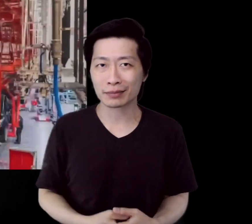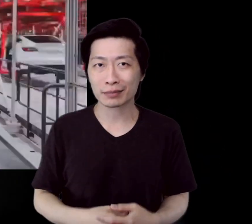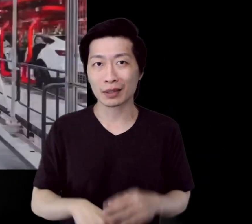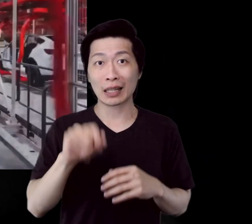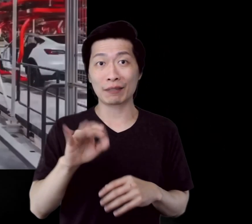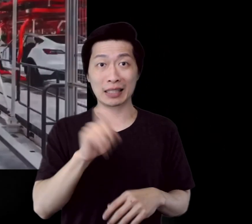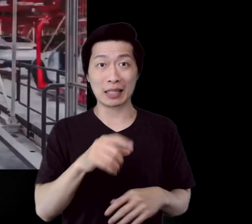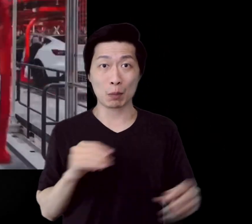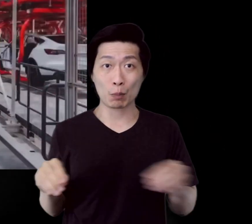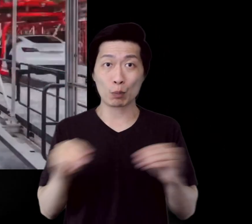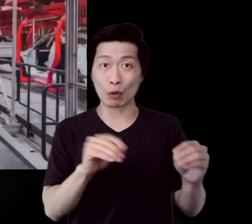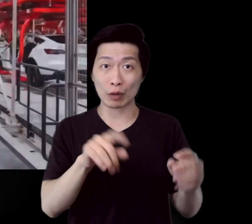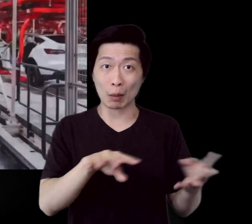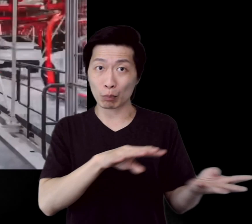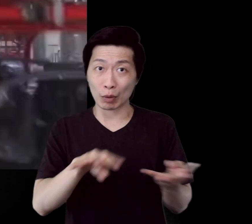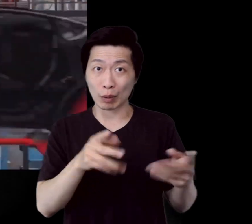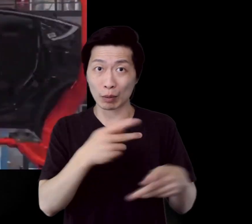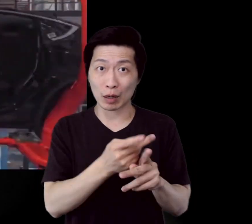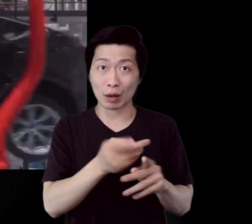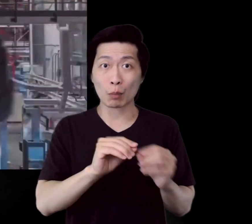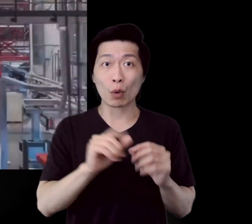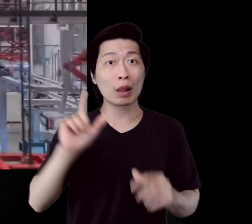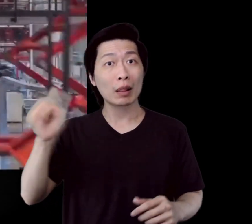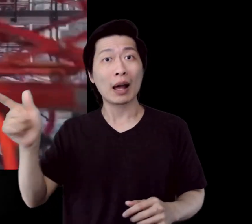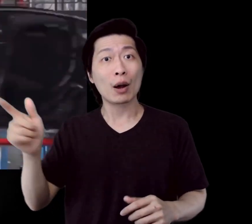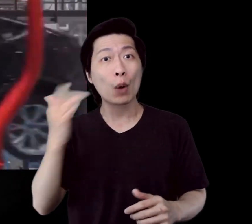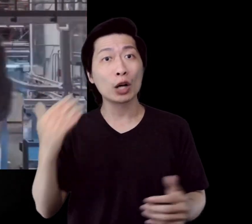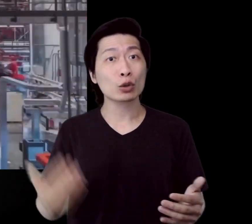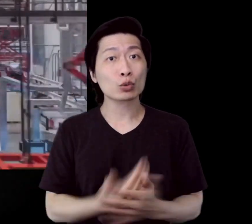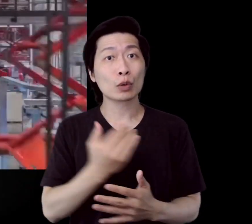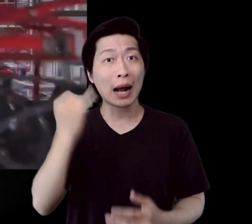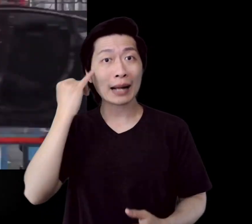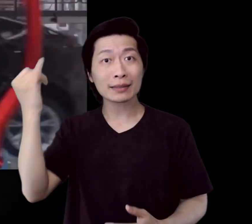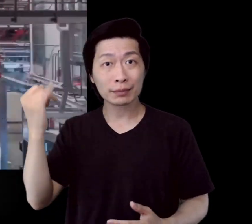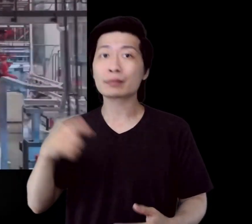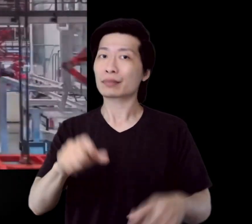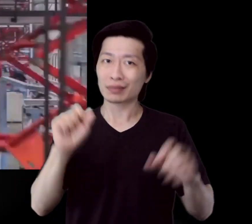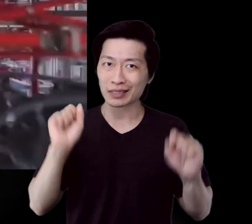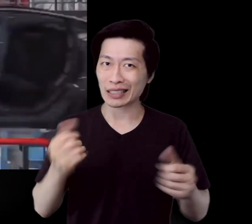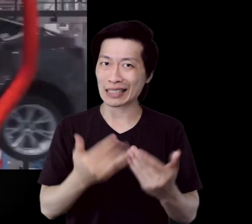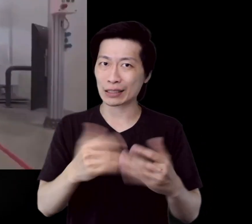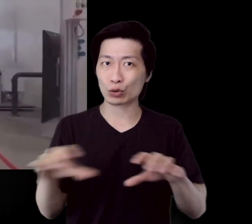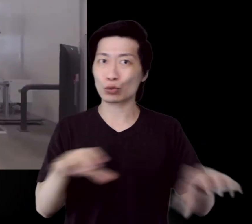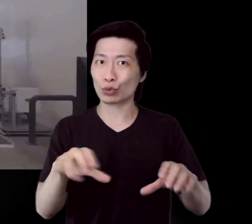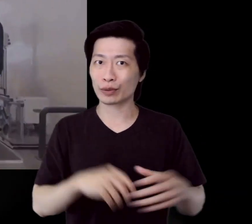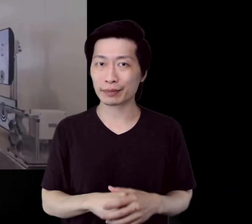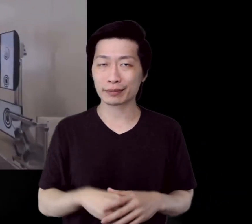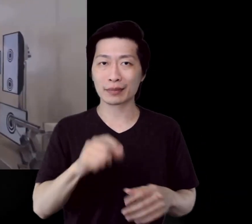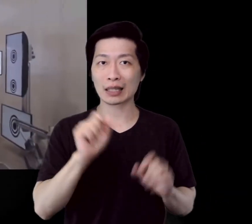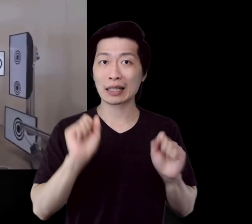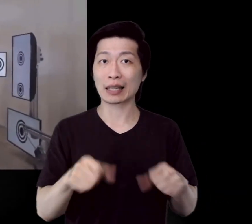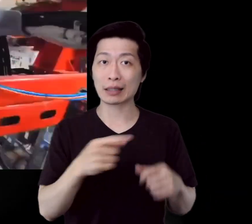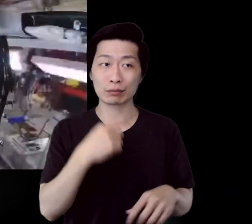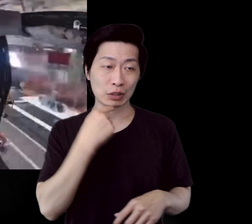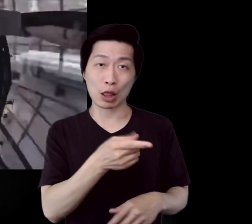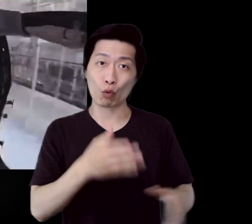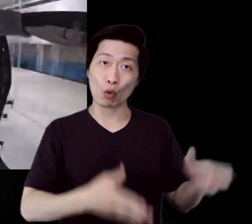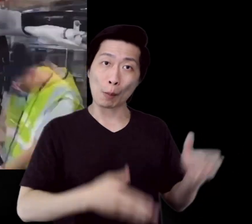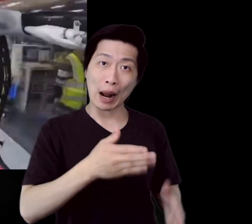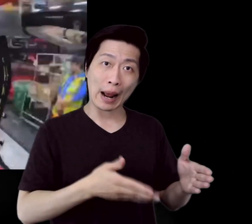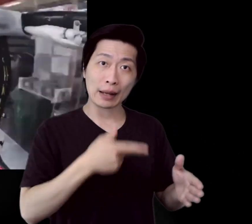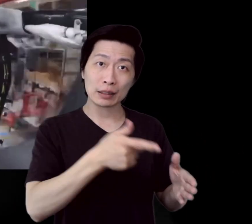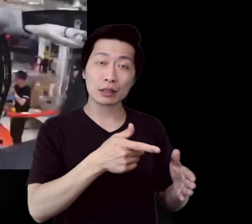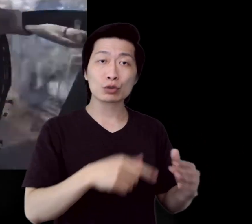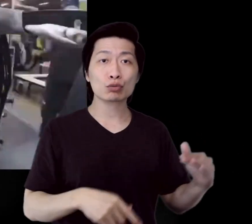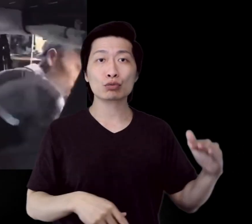whatever they need. If they need to move the production line a little bit down the road because of new ideas, that is pretty easy too. They can